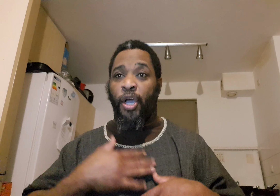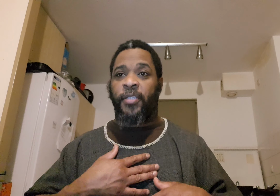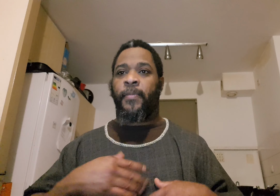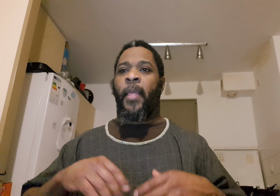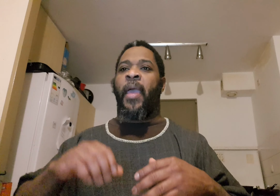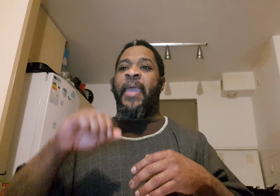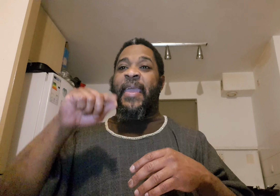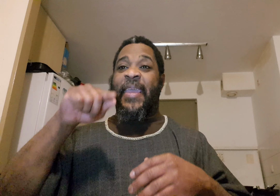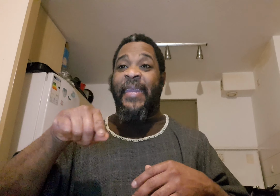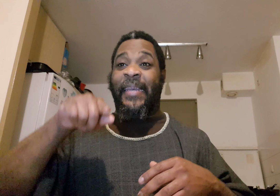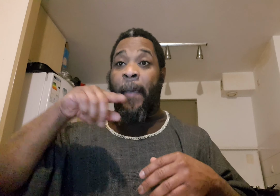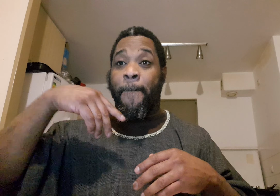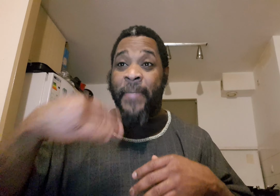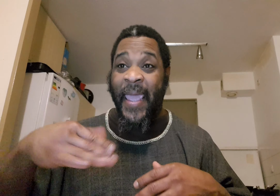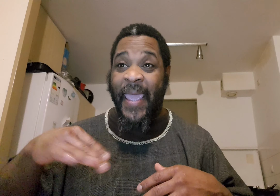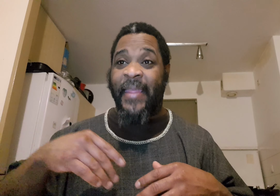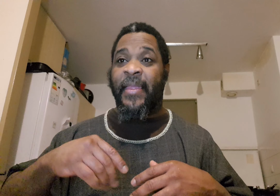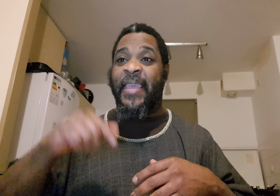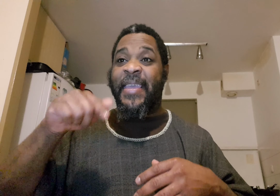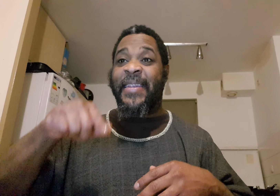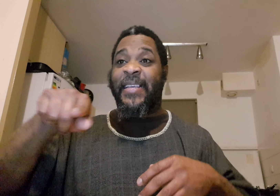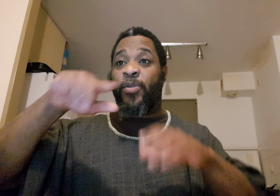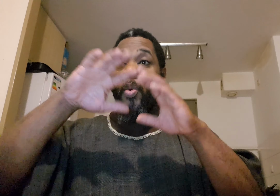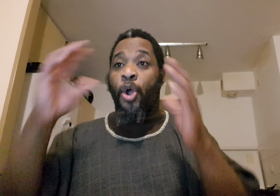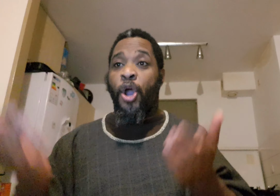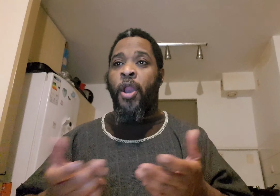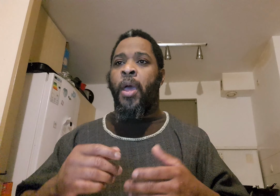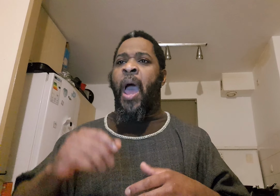we are hurt in pain in this world.